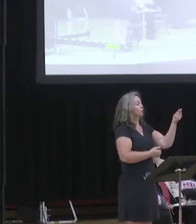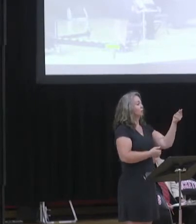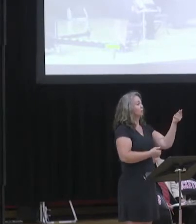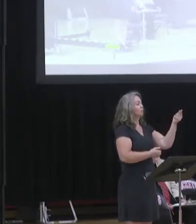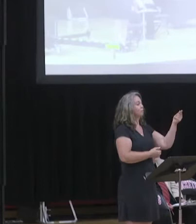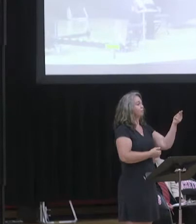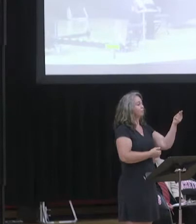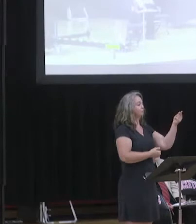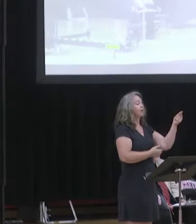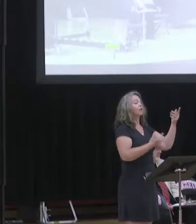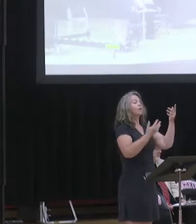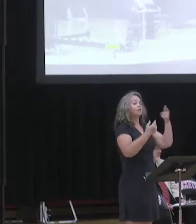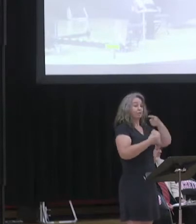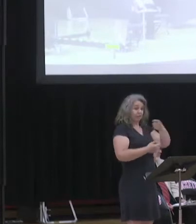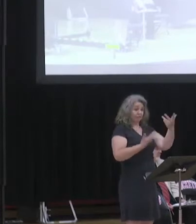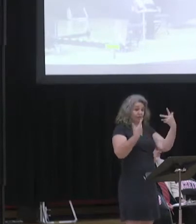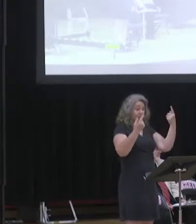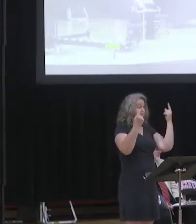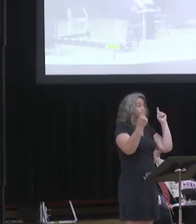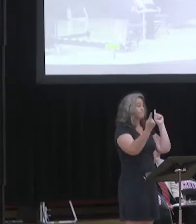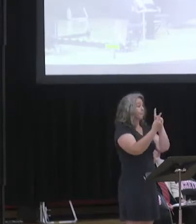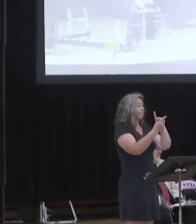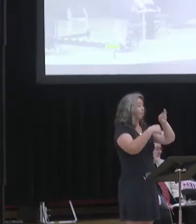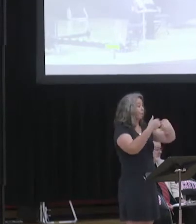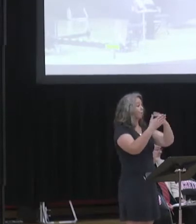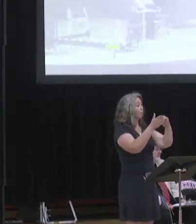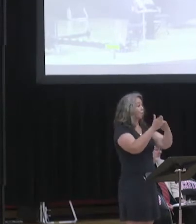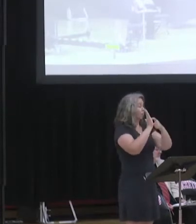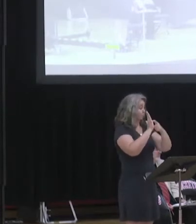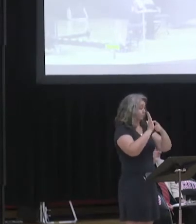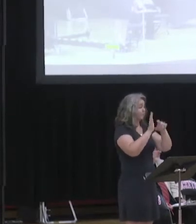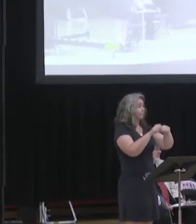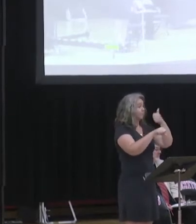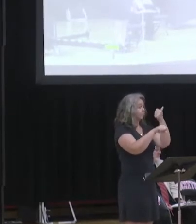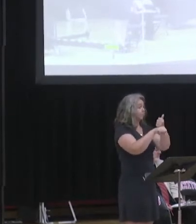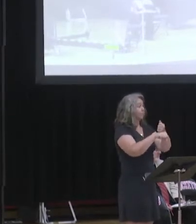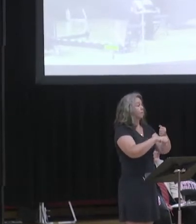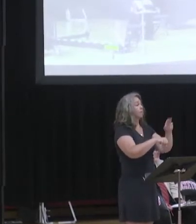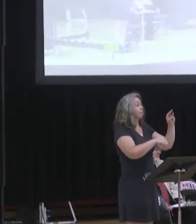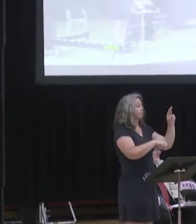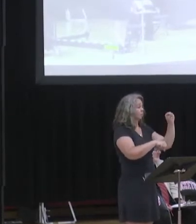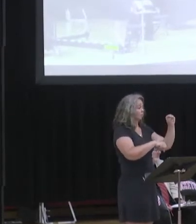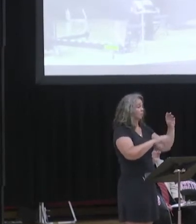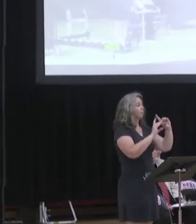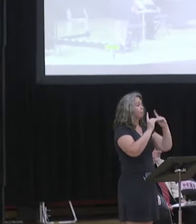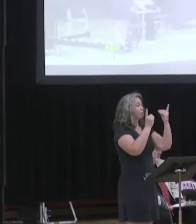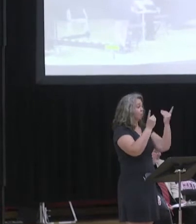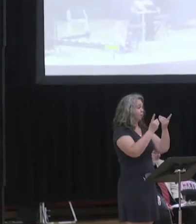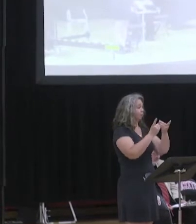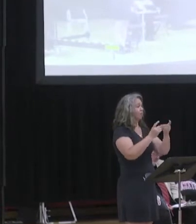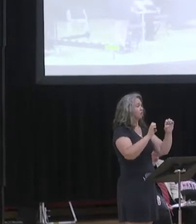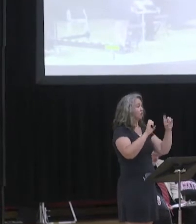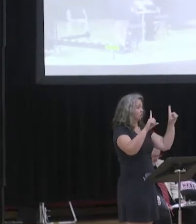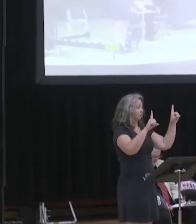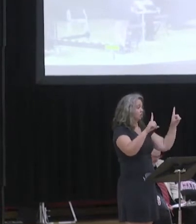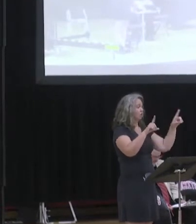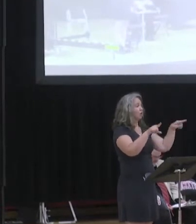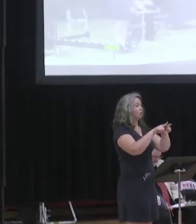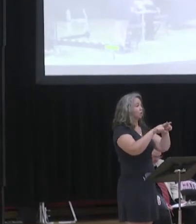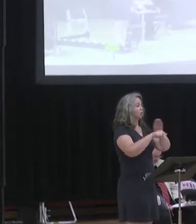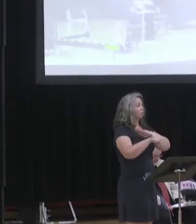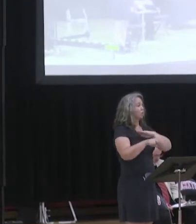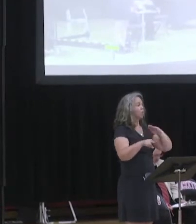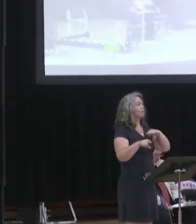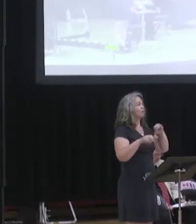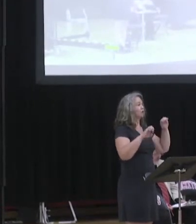have successfully met all requirements for the diplomas as set forth by the Minnesota Department of Education, as well as the Board of Education of the Rochester